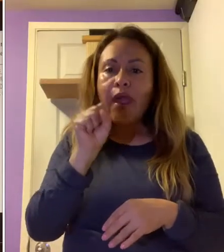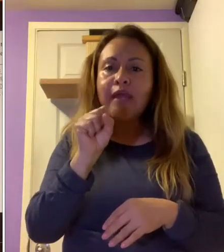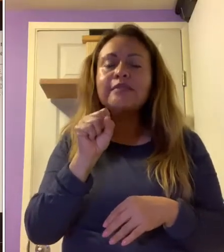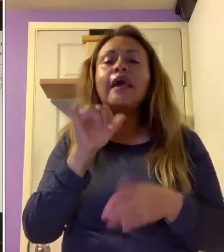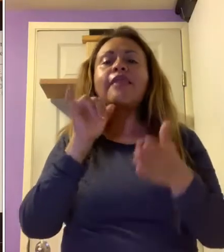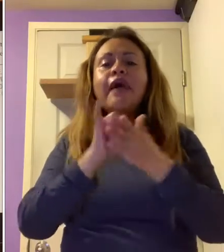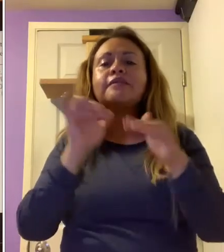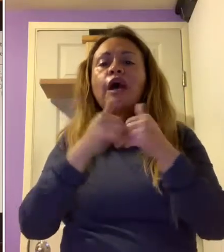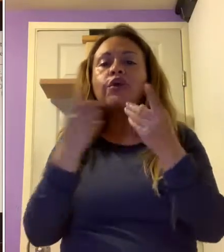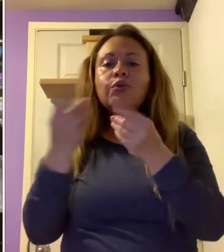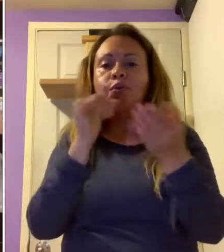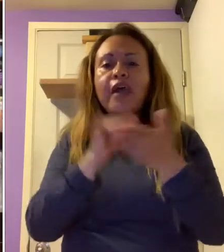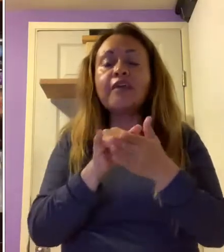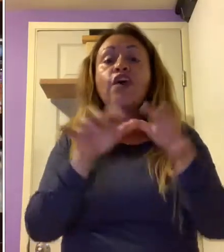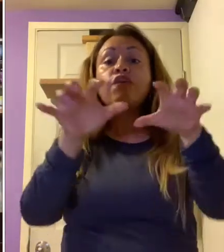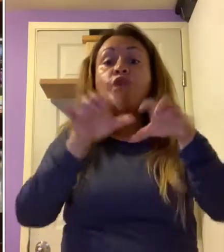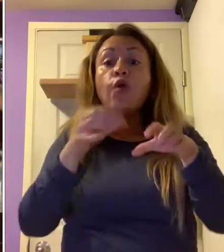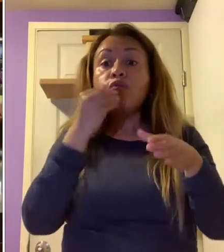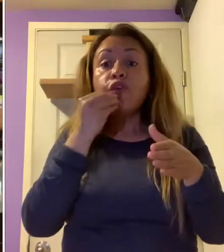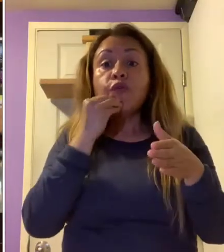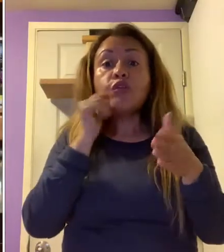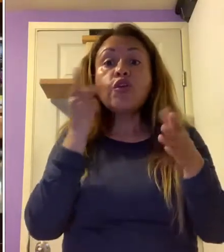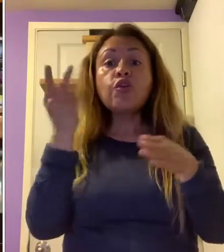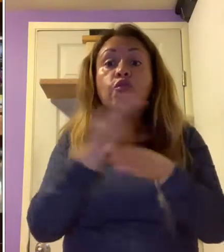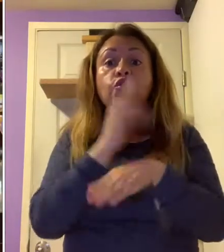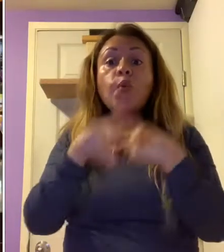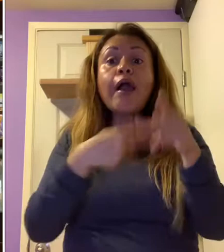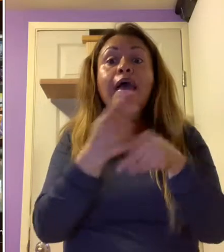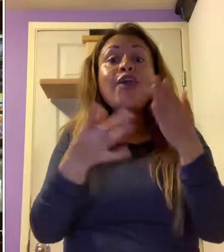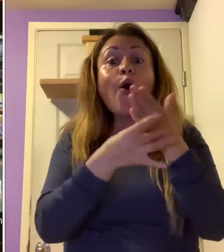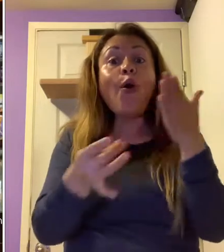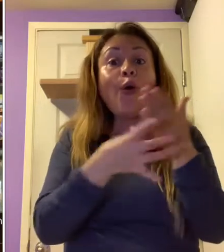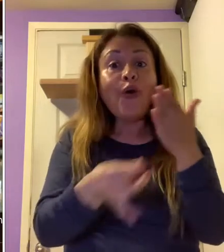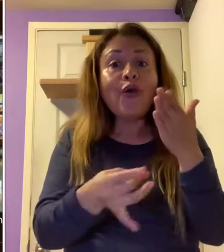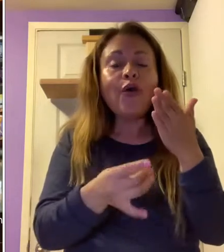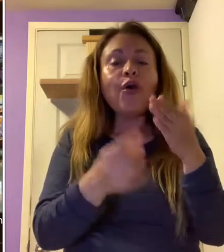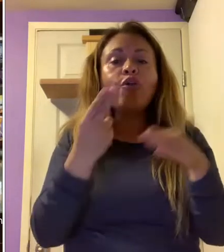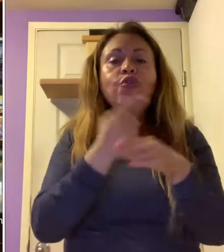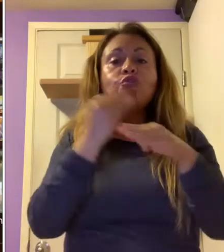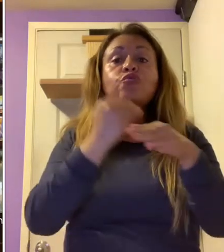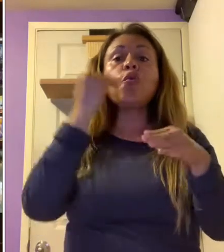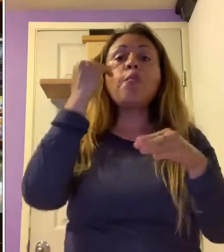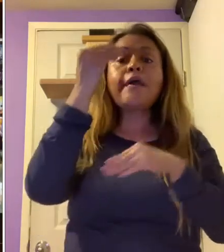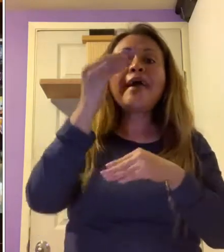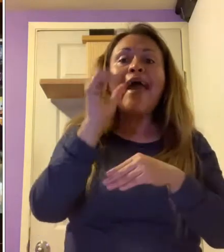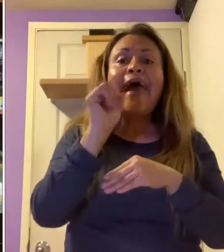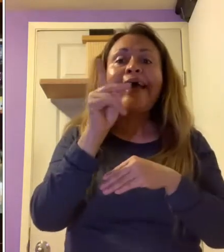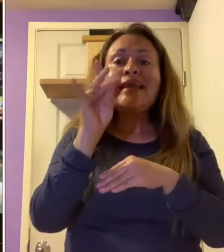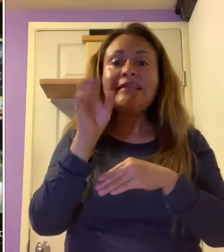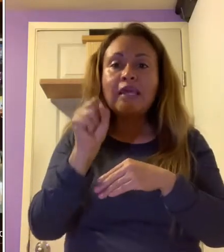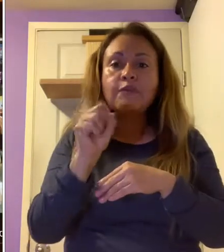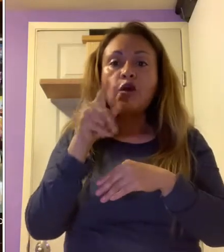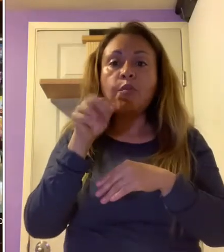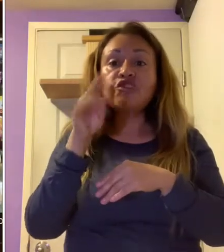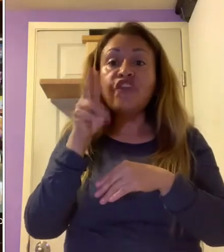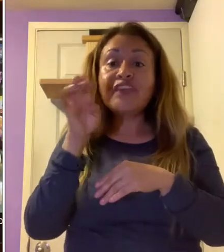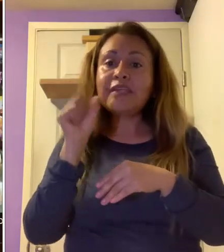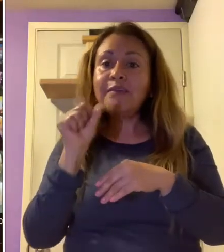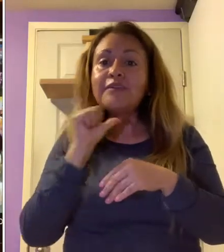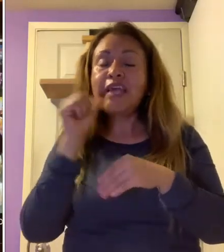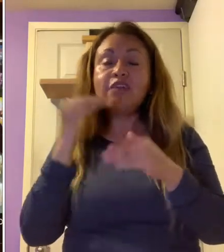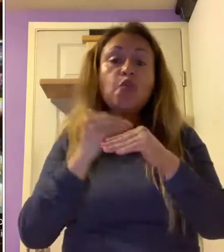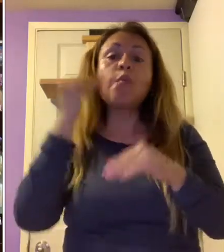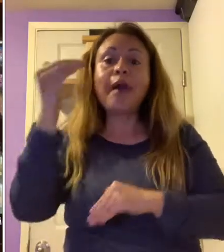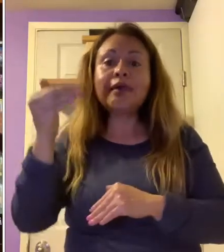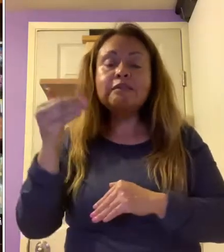oil again. This is how you do it. So once again, if you're looking at frozen foods, look what kind of oil they're using. Make sure they're not using too many additives or preservatives, and